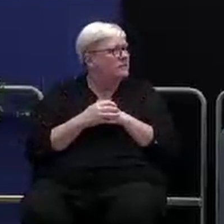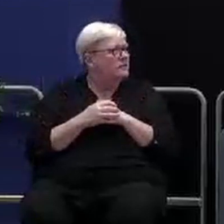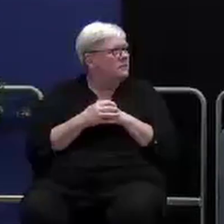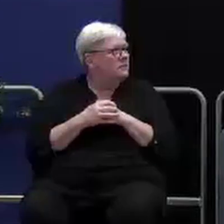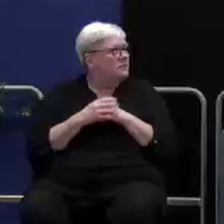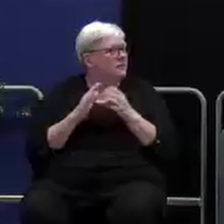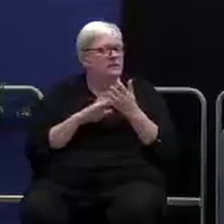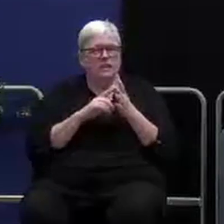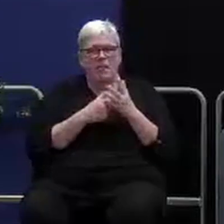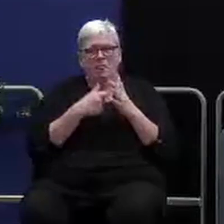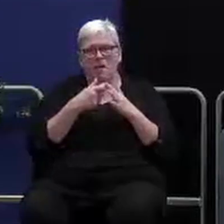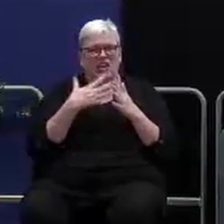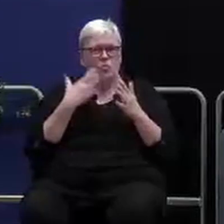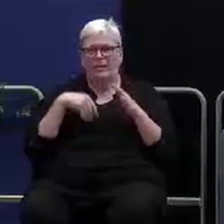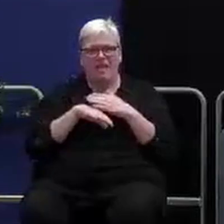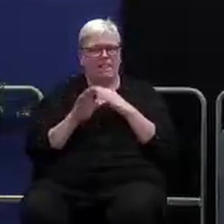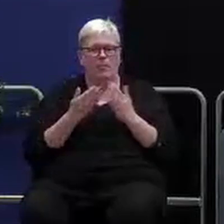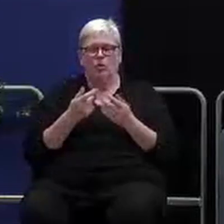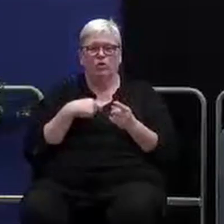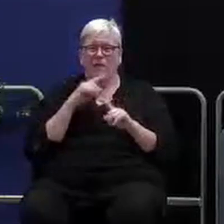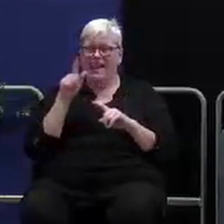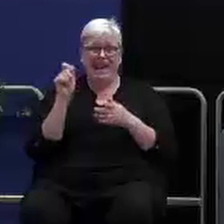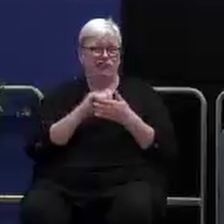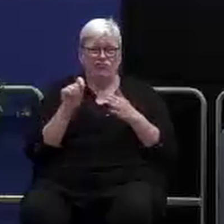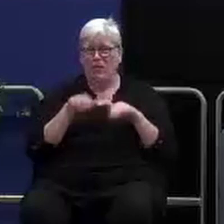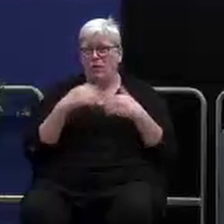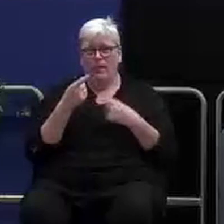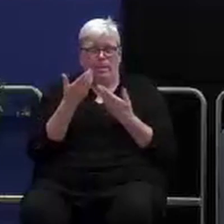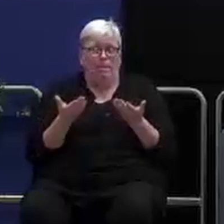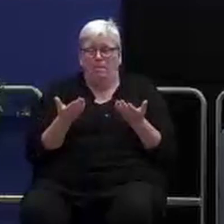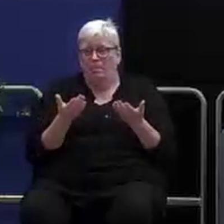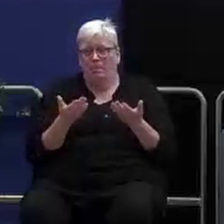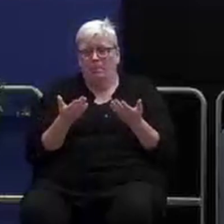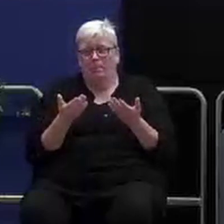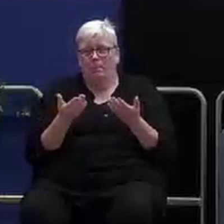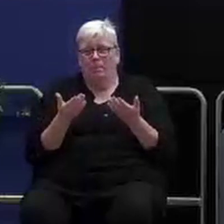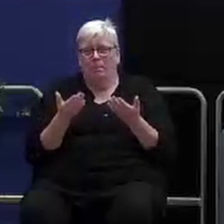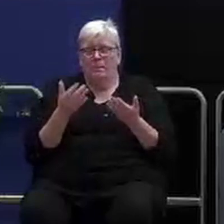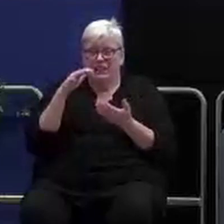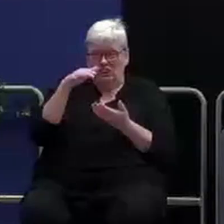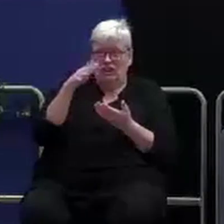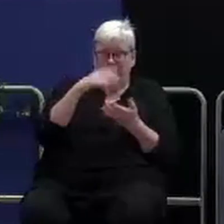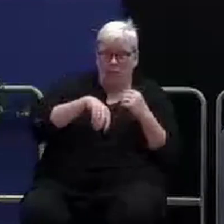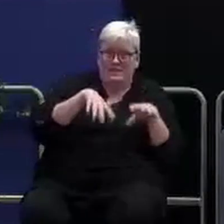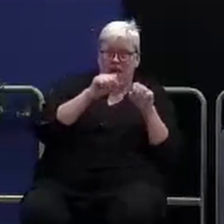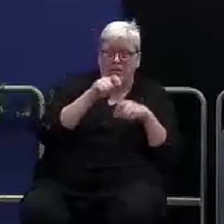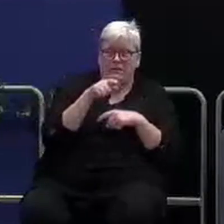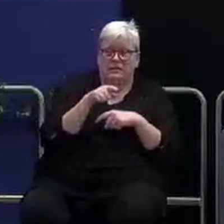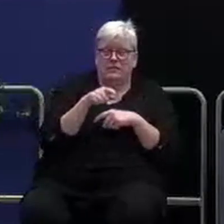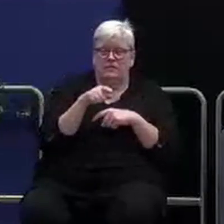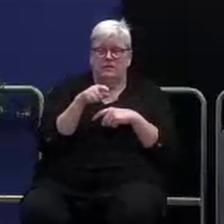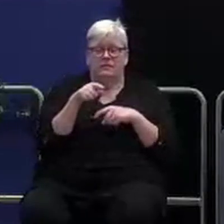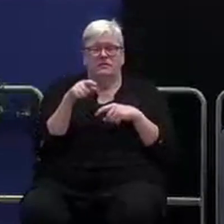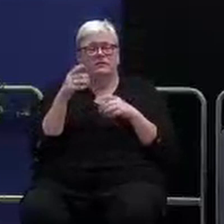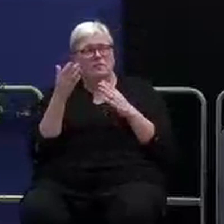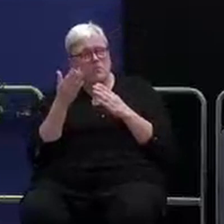Mark doesn't want to be in this book, but I can't write this story without him. He was there from the beginning, right in